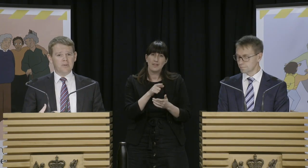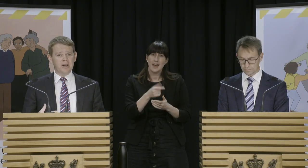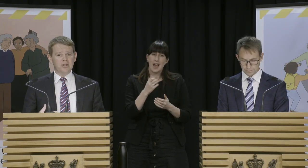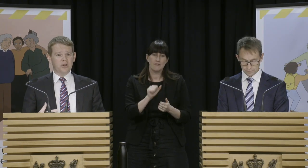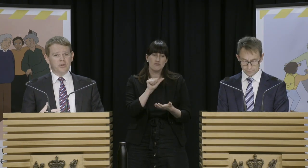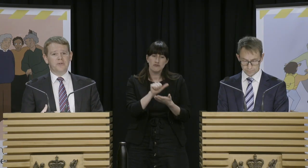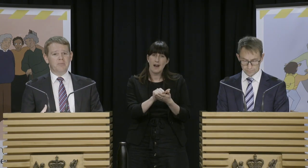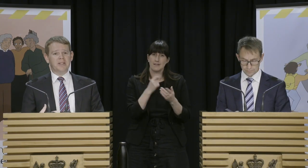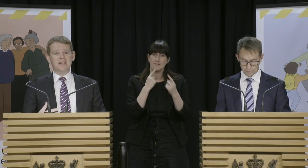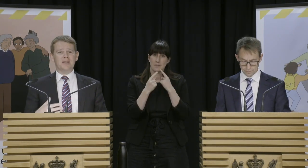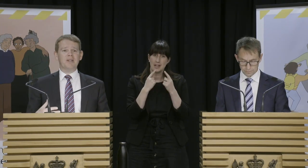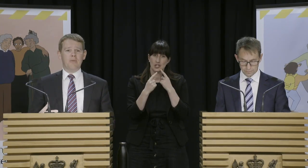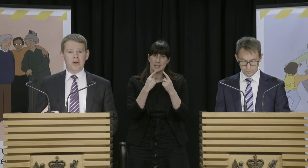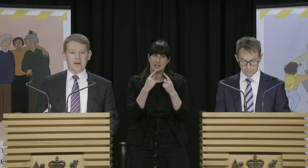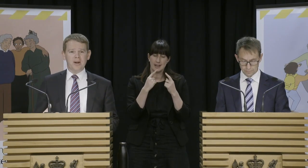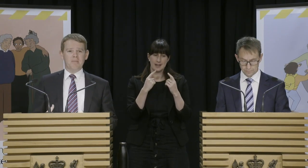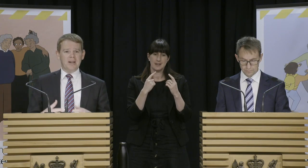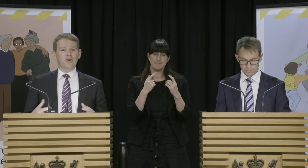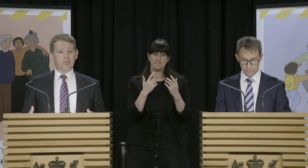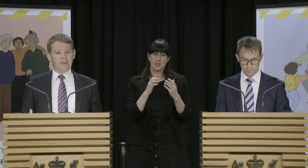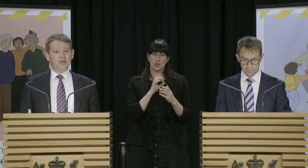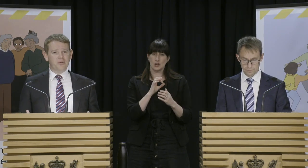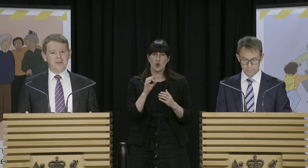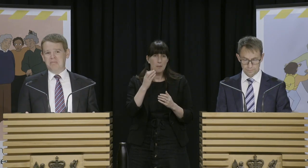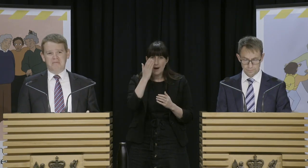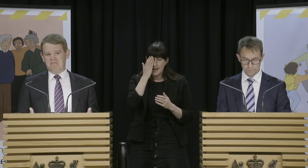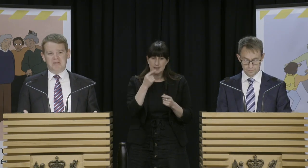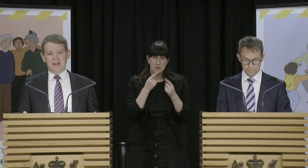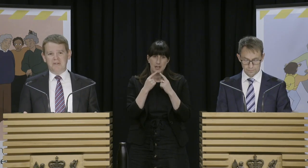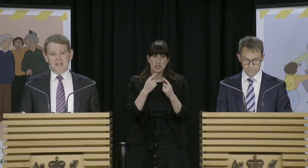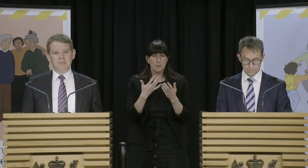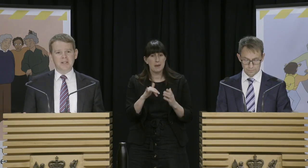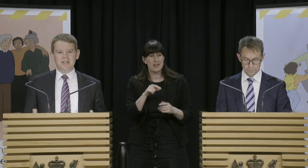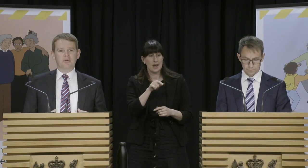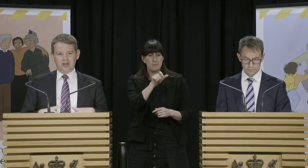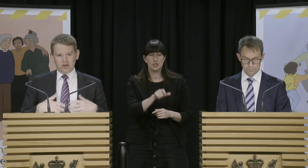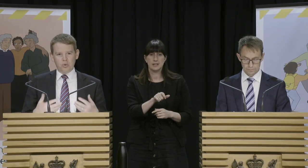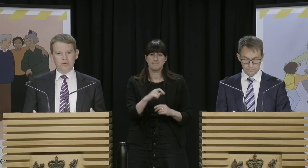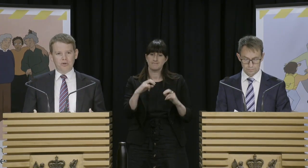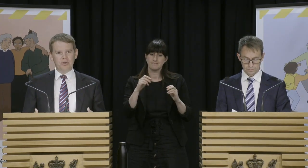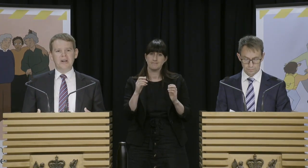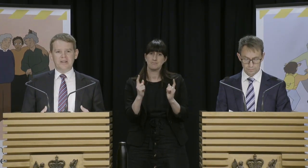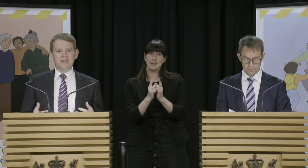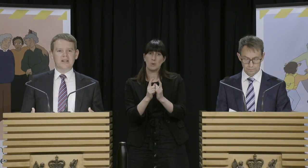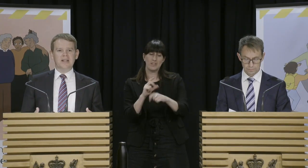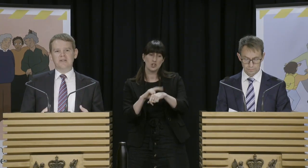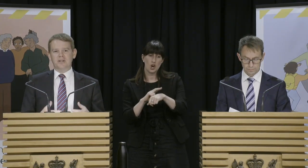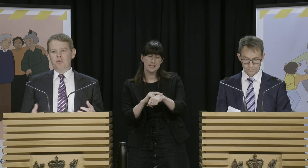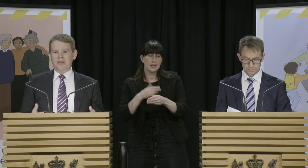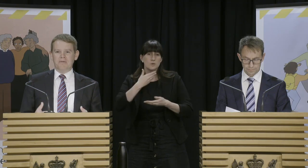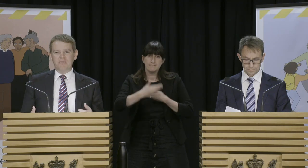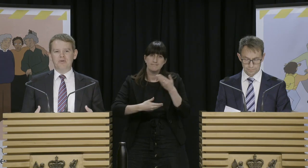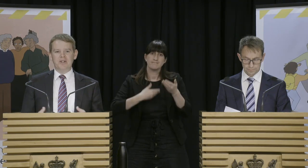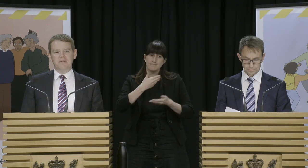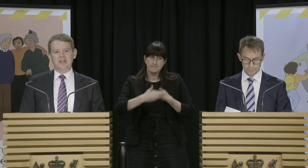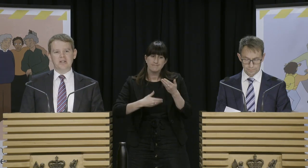impartial information. So it's often been sitting them down with a medical professional for 10, 15 minutes to actually talk through the ins and outs of it, what